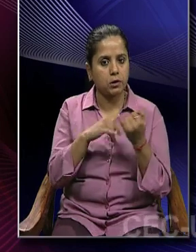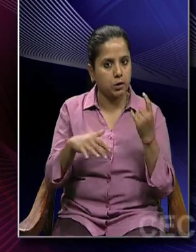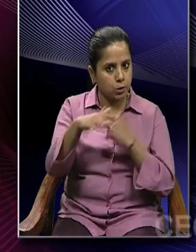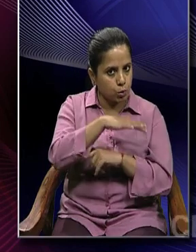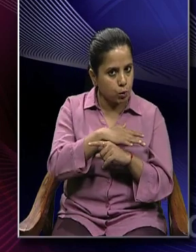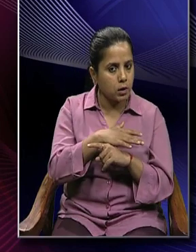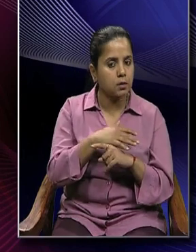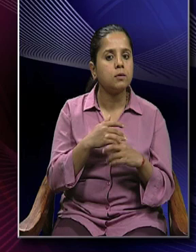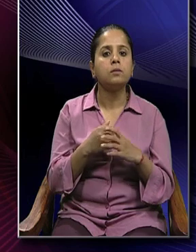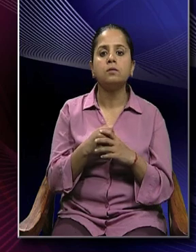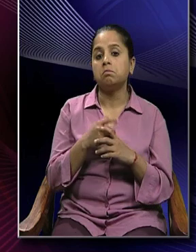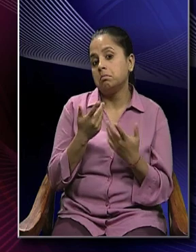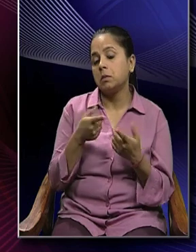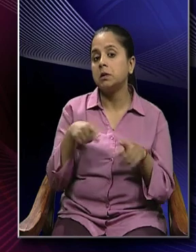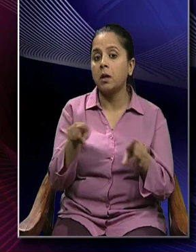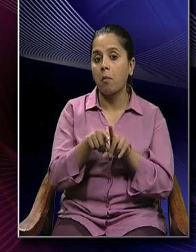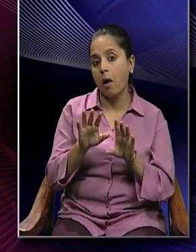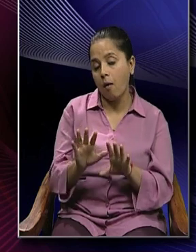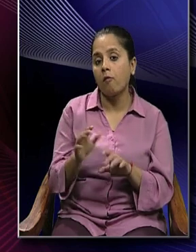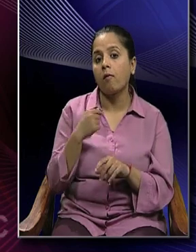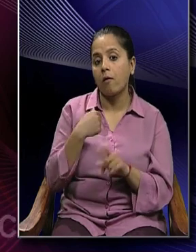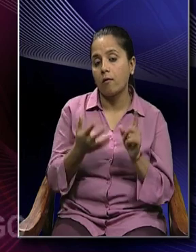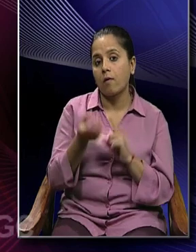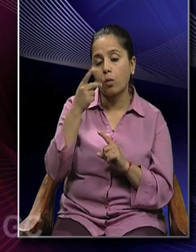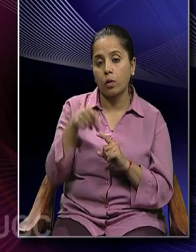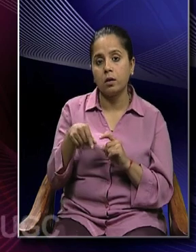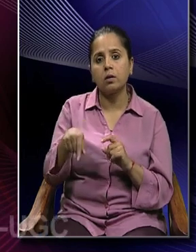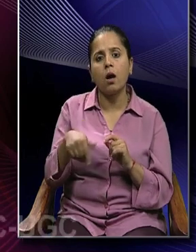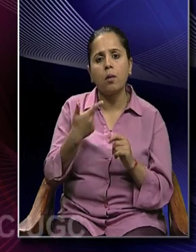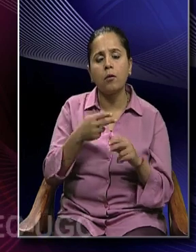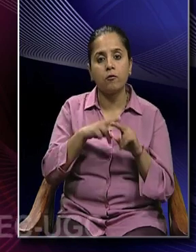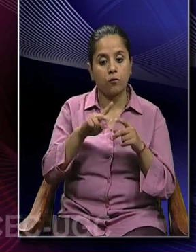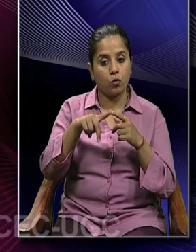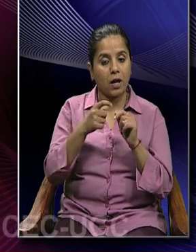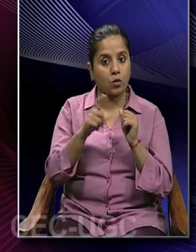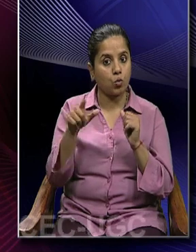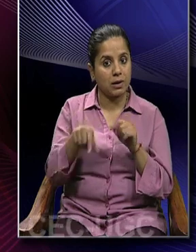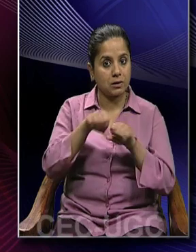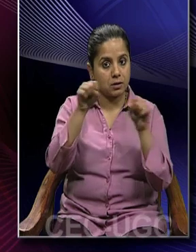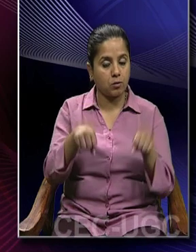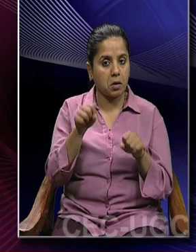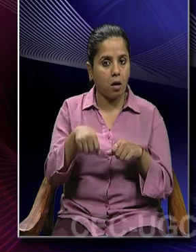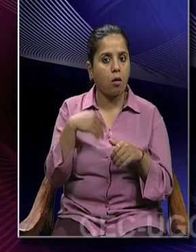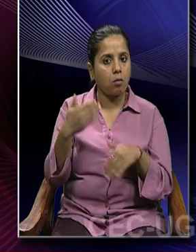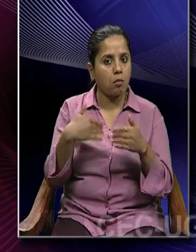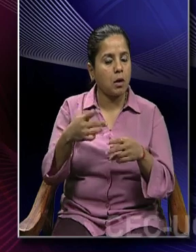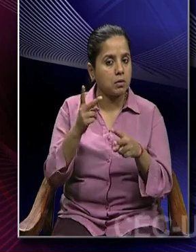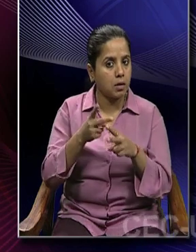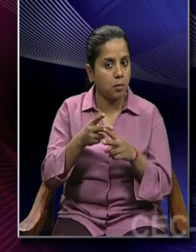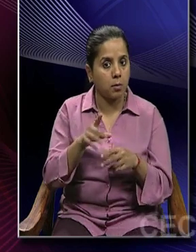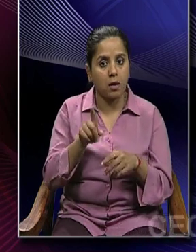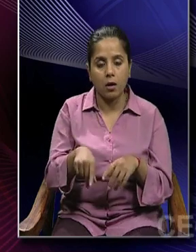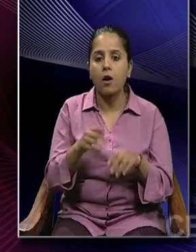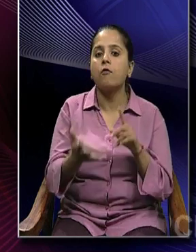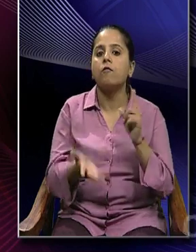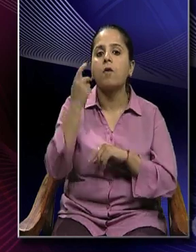situations, and even then we find that the survival of the federal system could be seen, and perhaps it is to be found